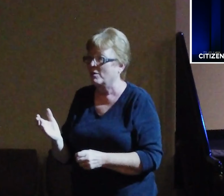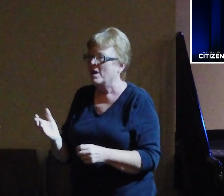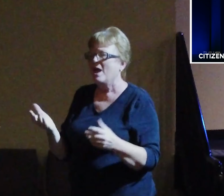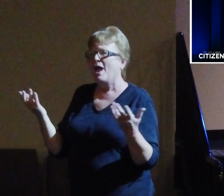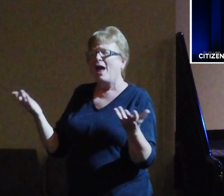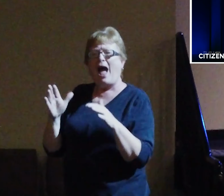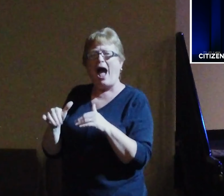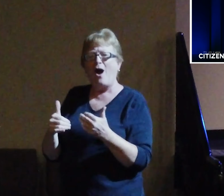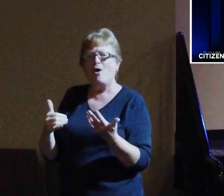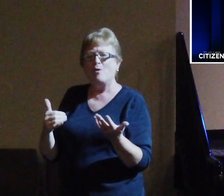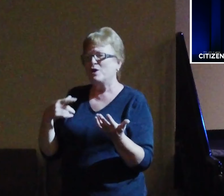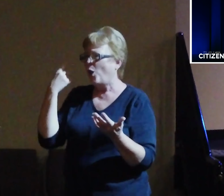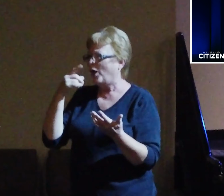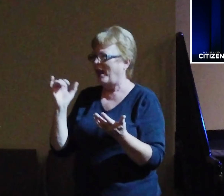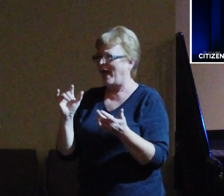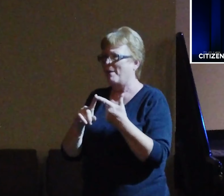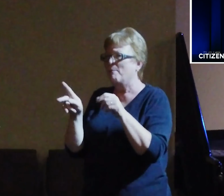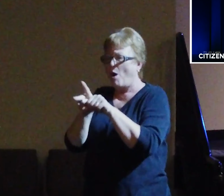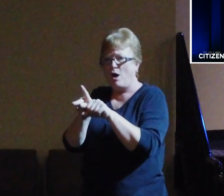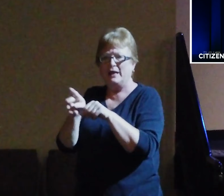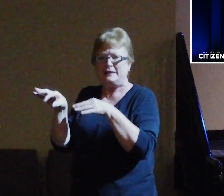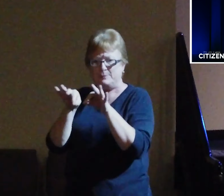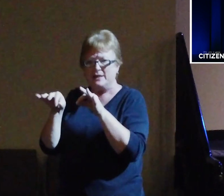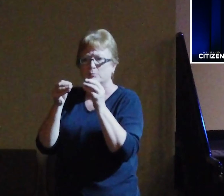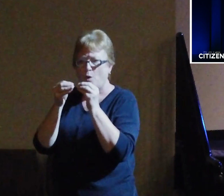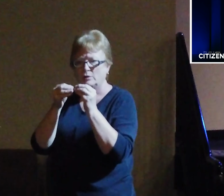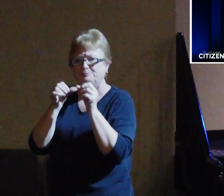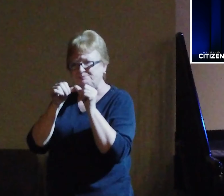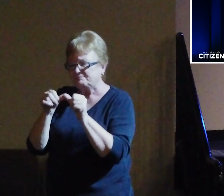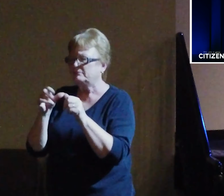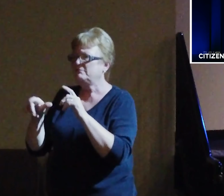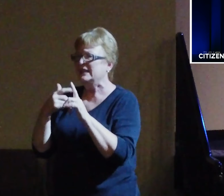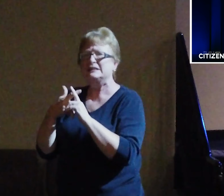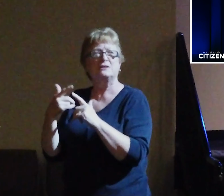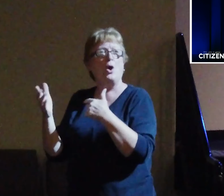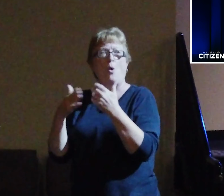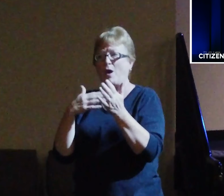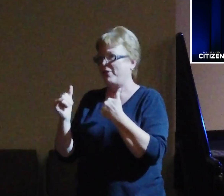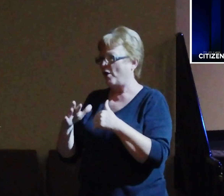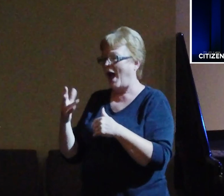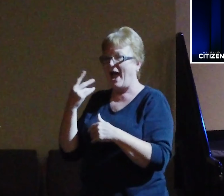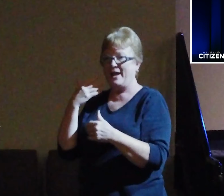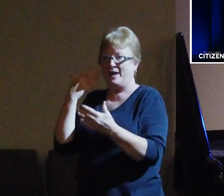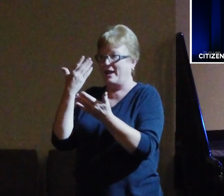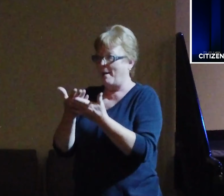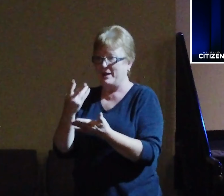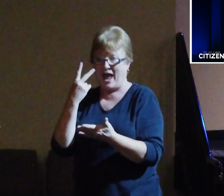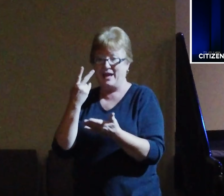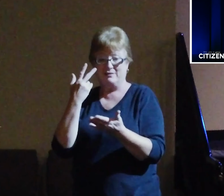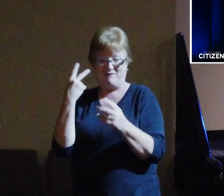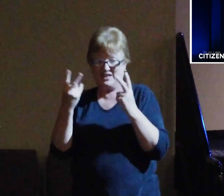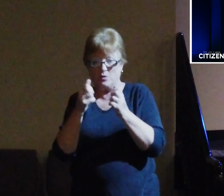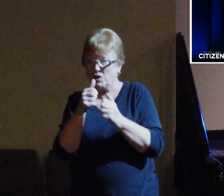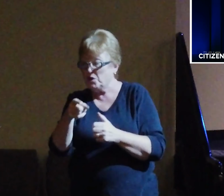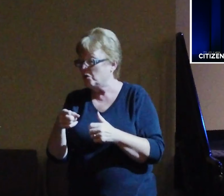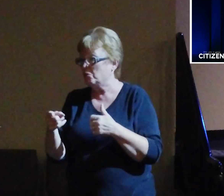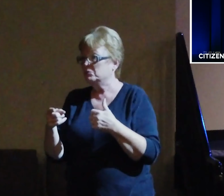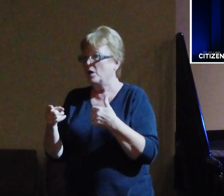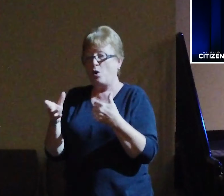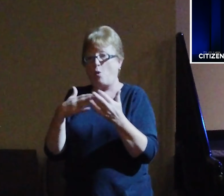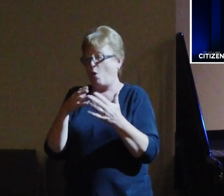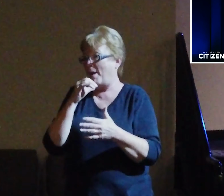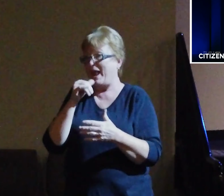Well, Paul continues in verse 27 to say, so that whether I come and see you or I'm absent, I may hear that you are standing